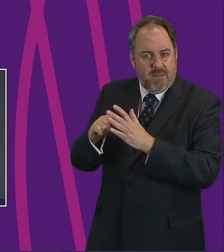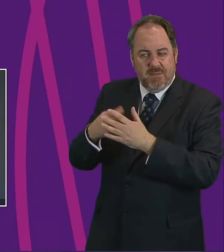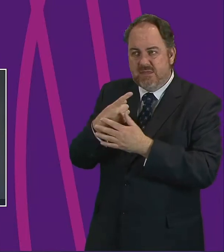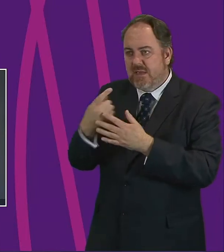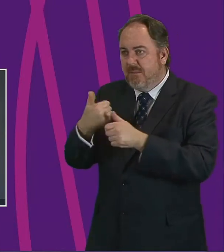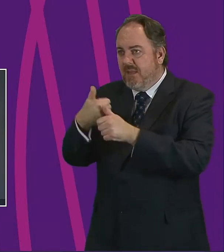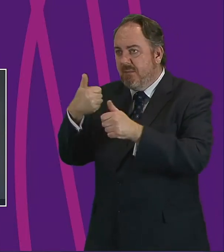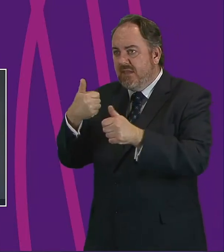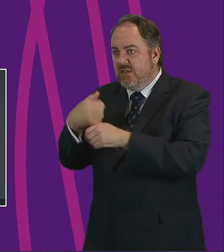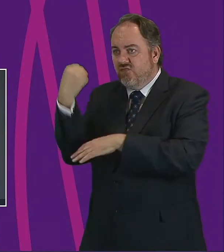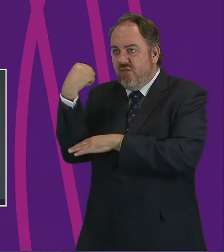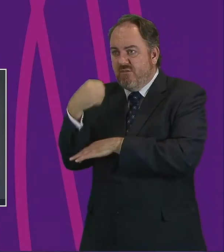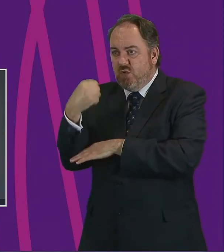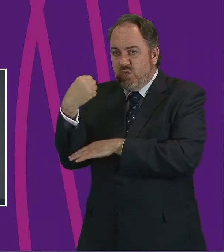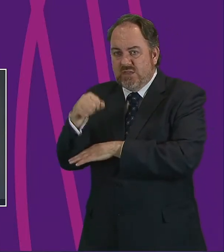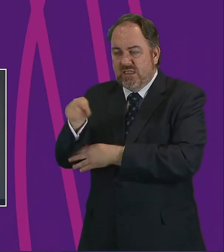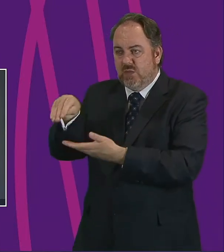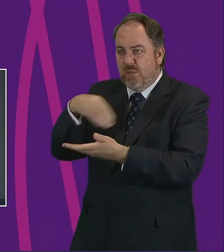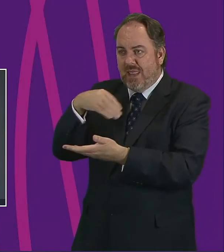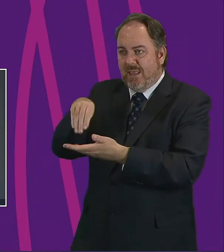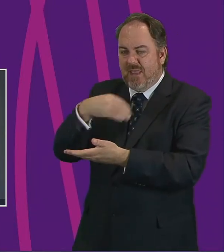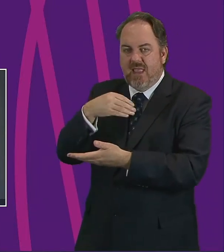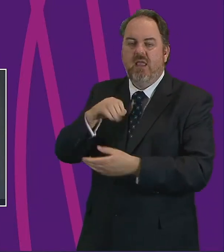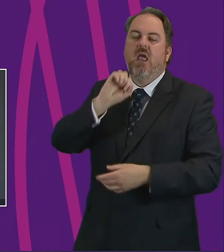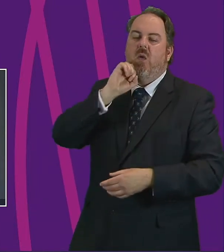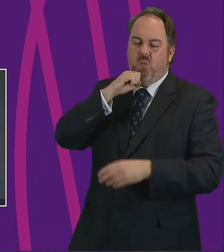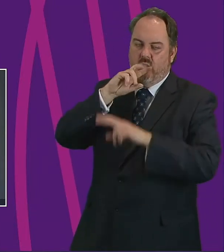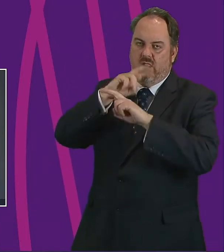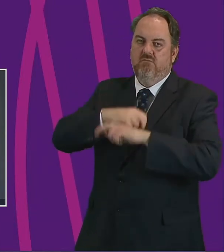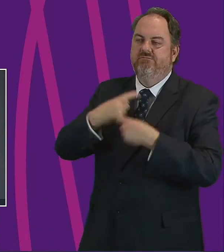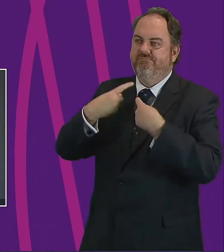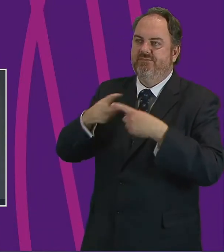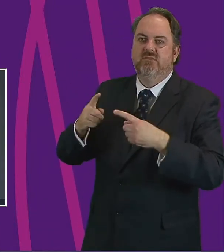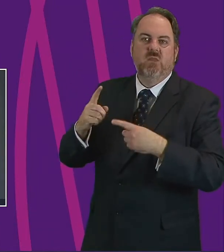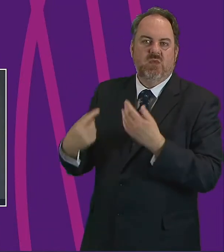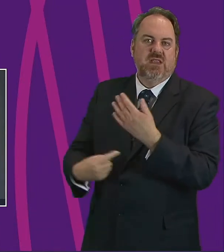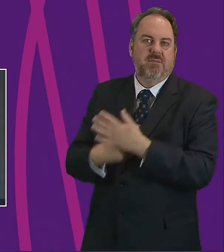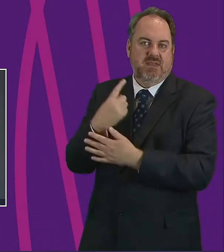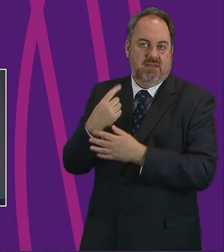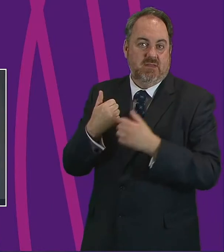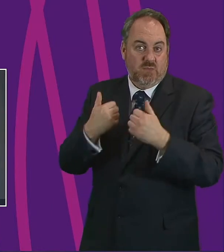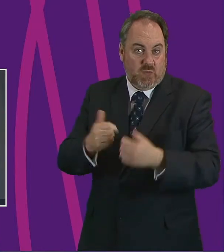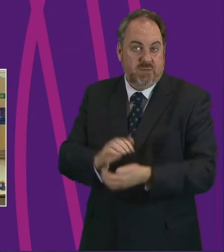about a lack of cooperation, then I will certainly give consideration to doing exactly that.